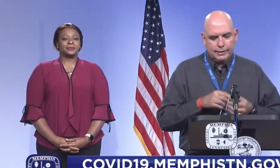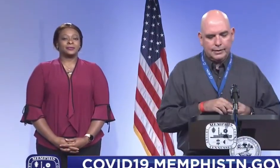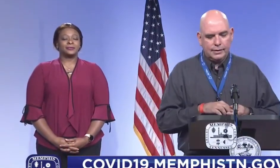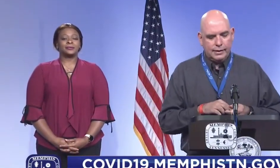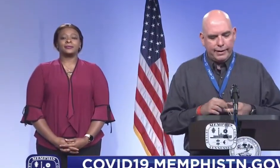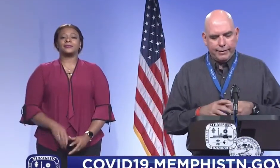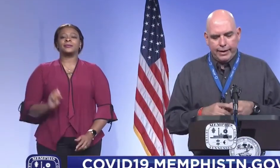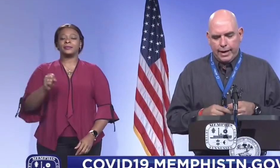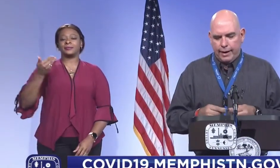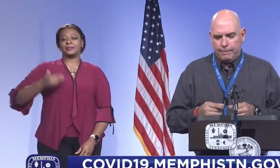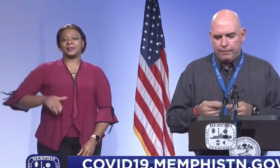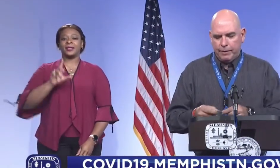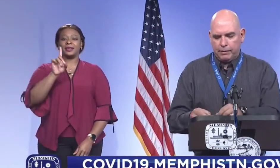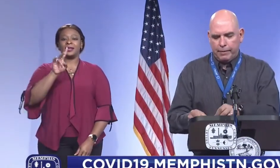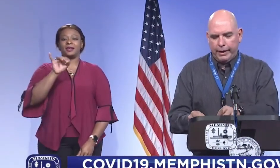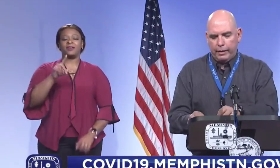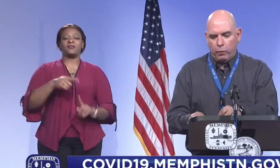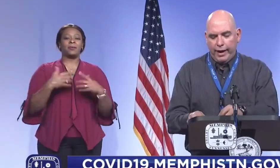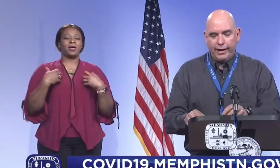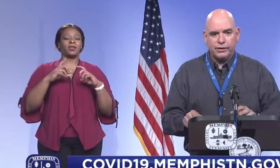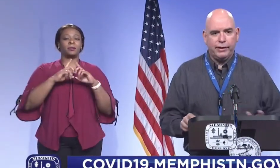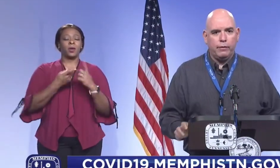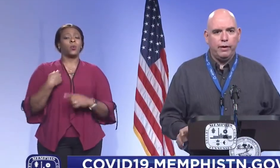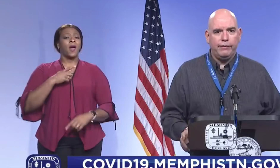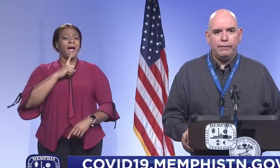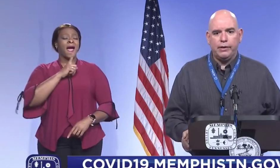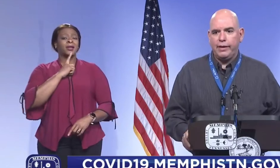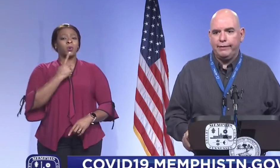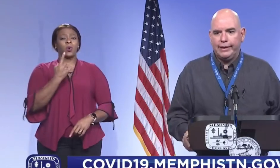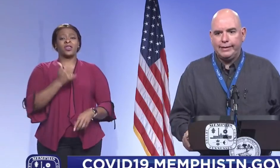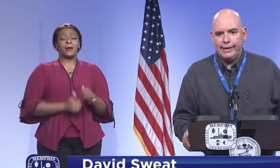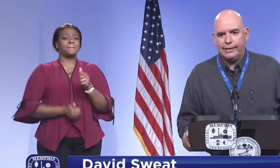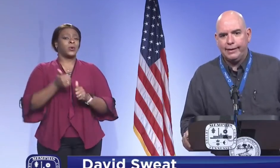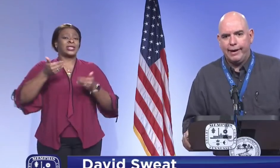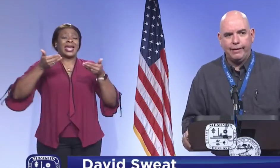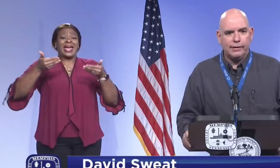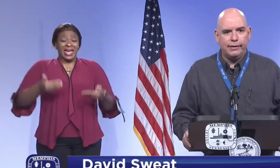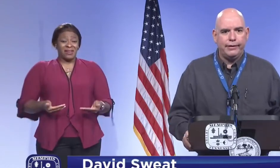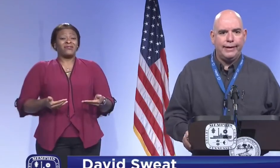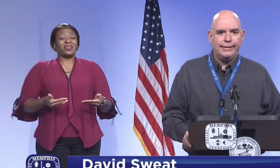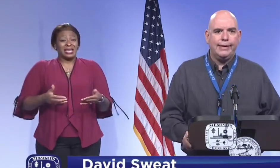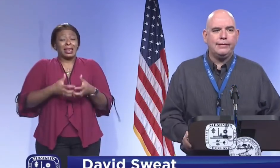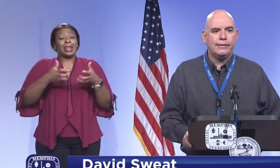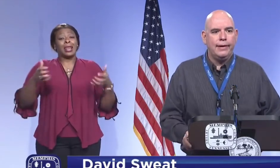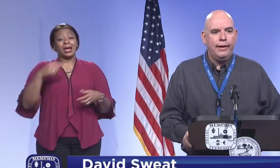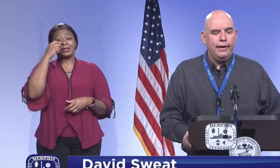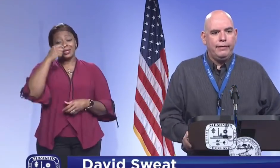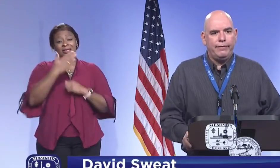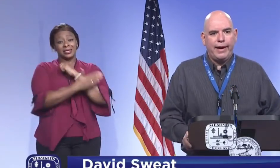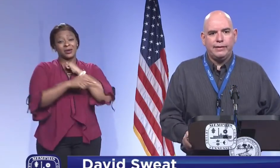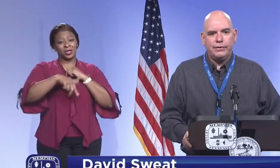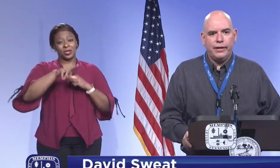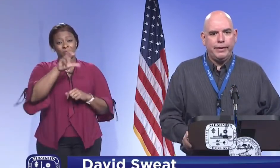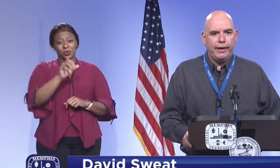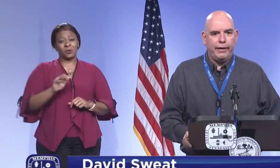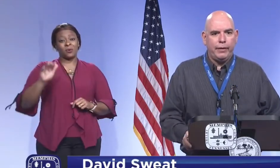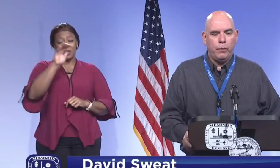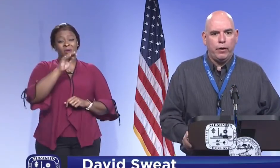Yes, this is David from the health department. We actually are one of the most heavily tested counties in the United States. In fact, if